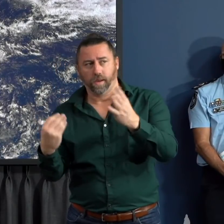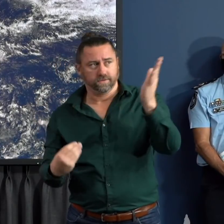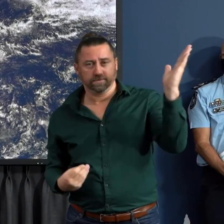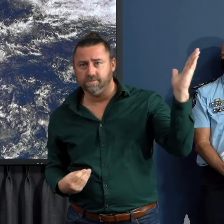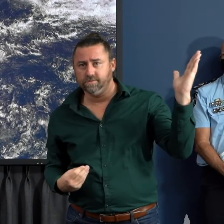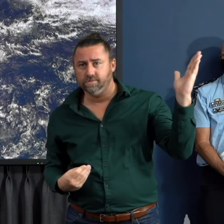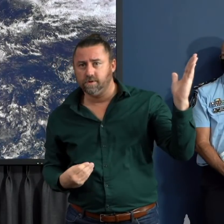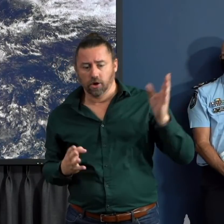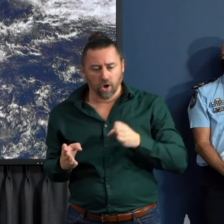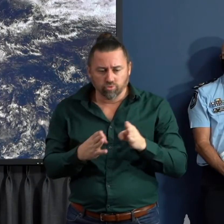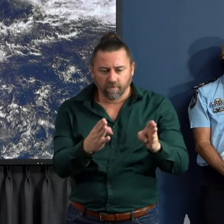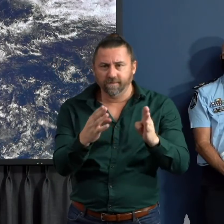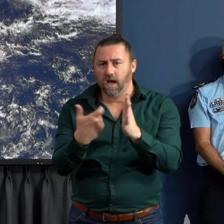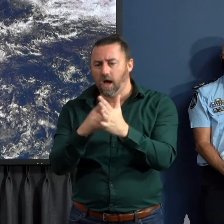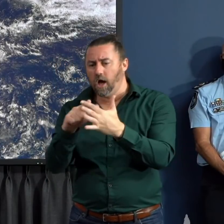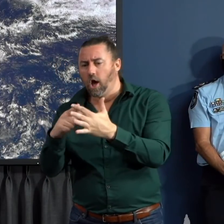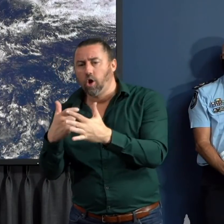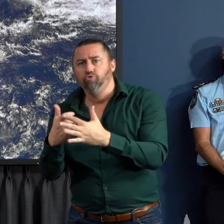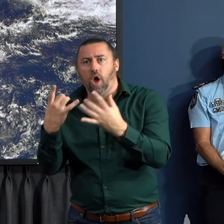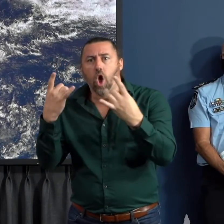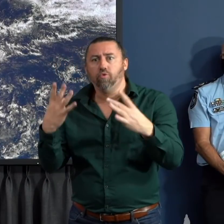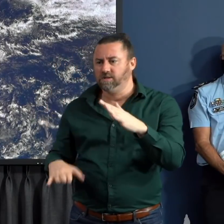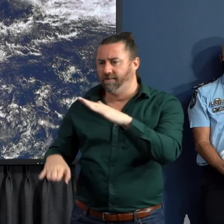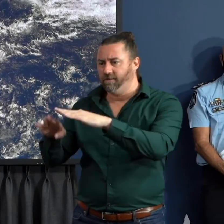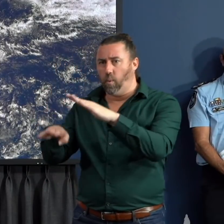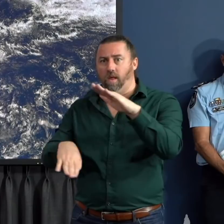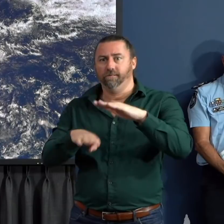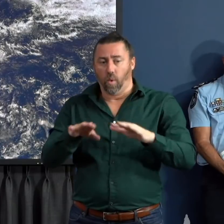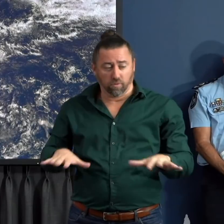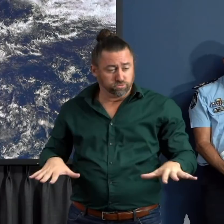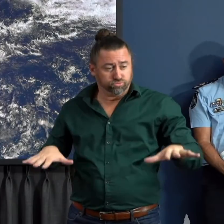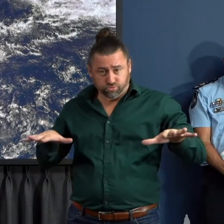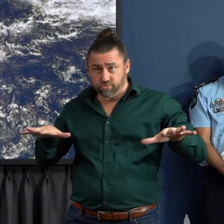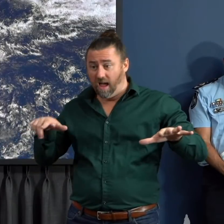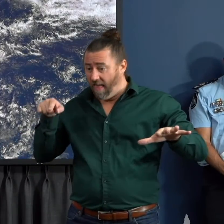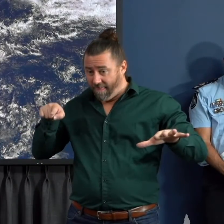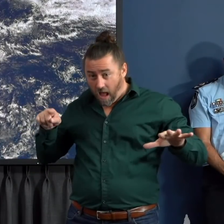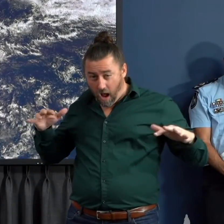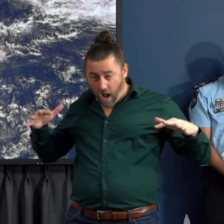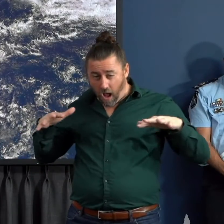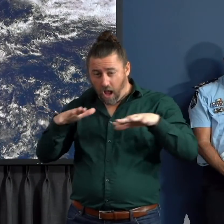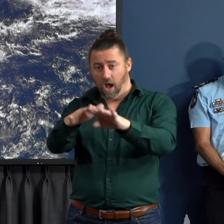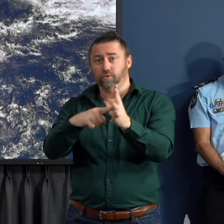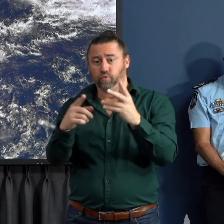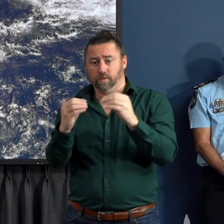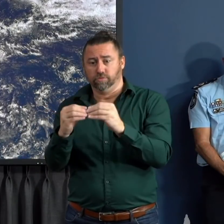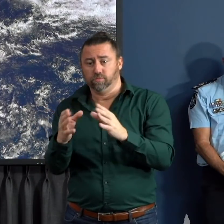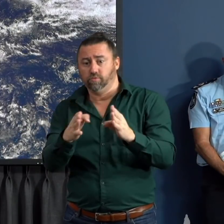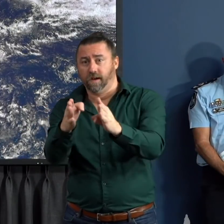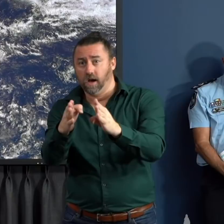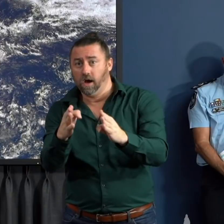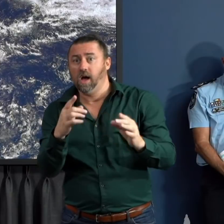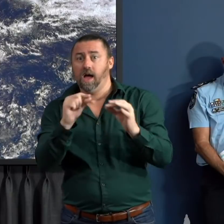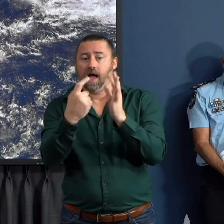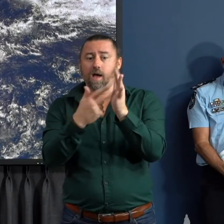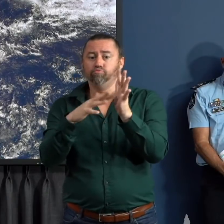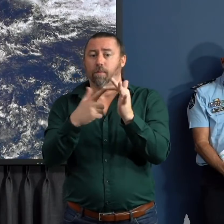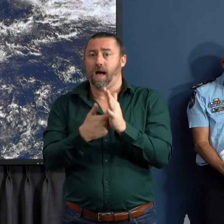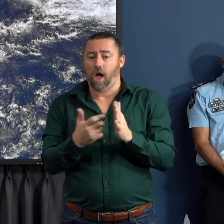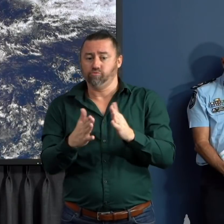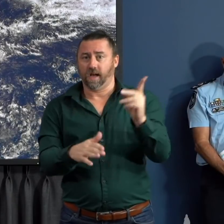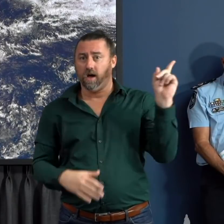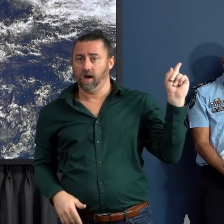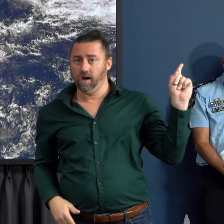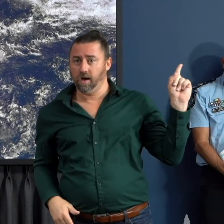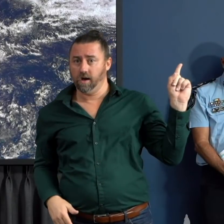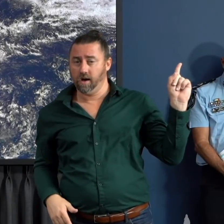are saturated, and they are all pouring into our major river system. Now, Brisbane and Ipswich are based on the river,